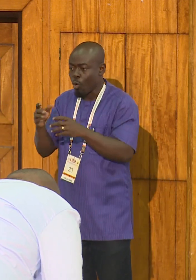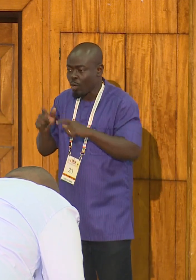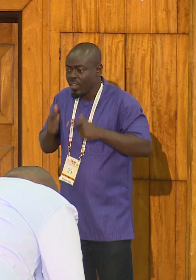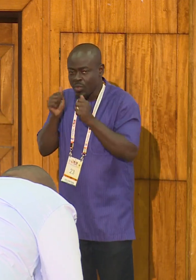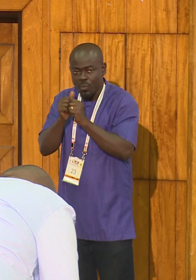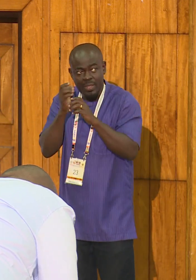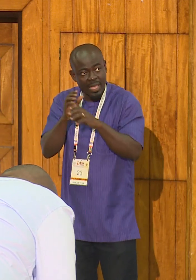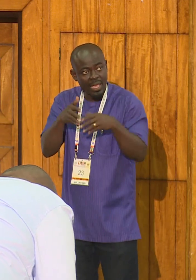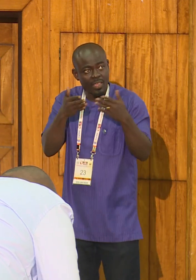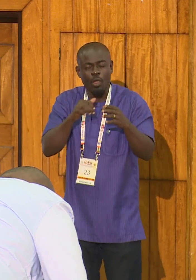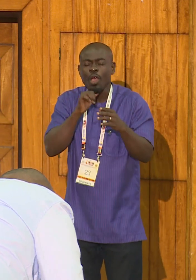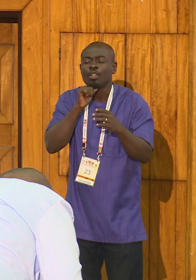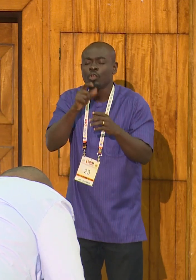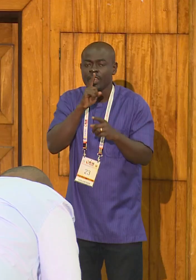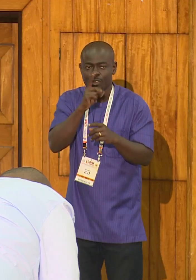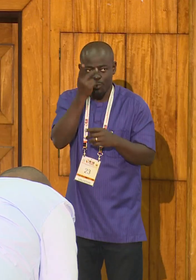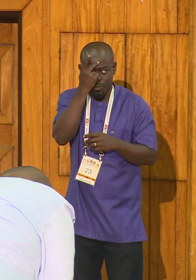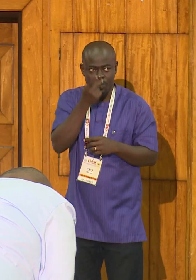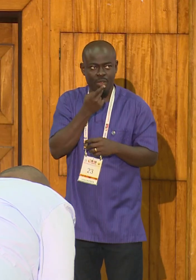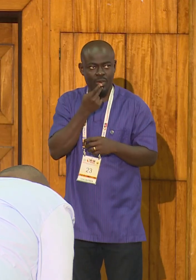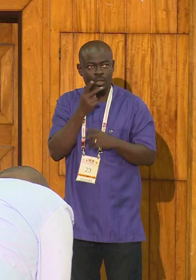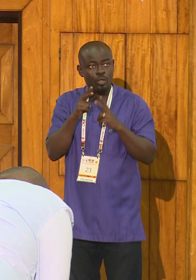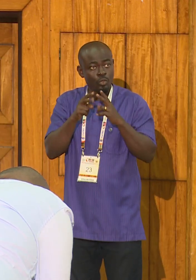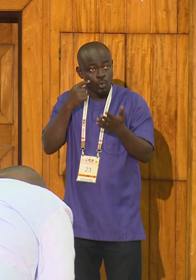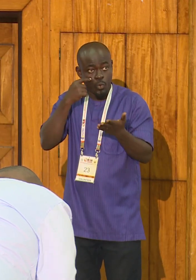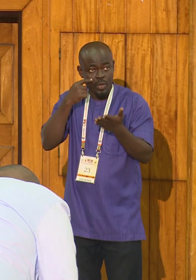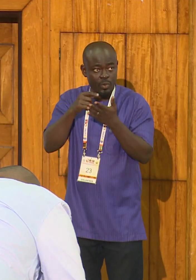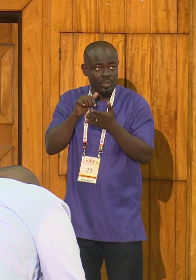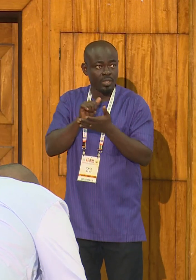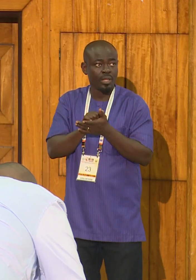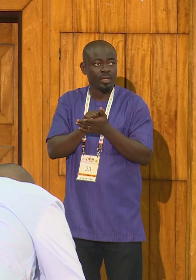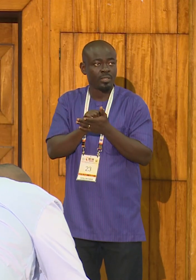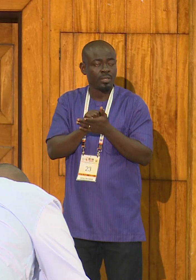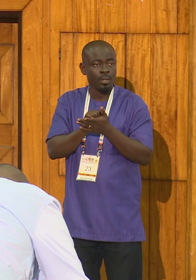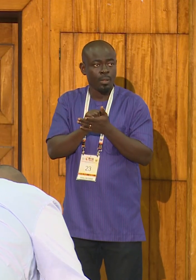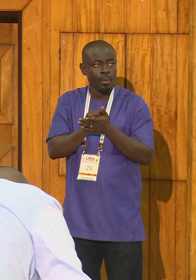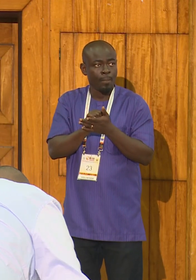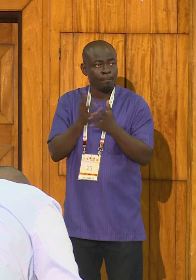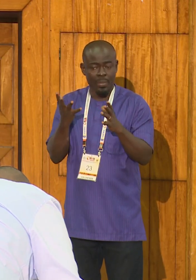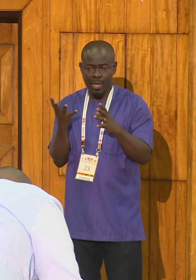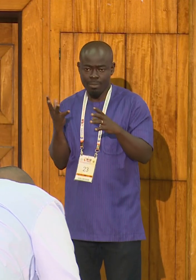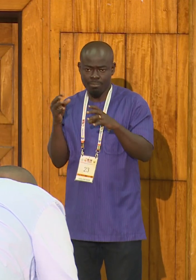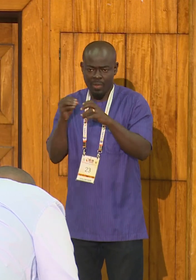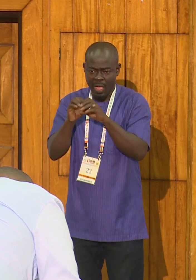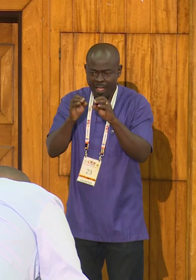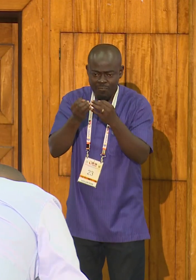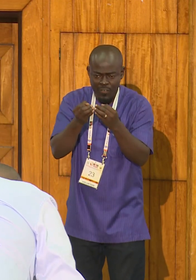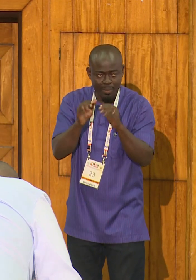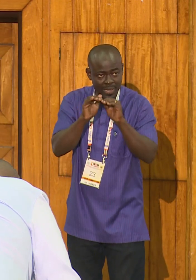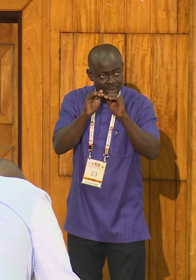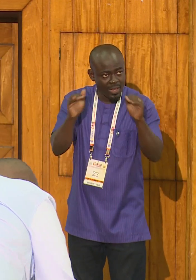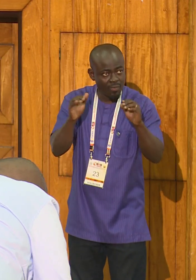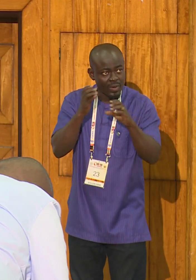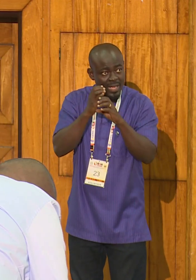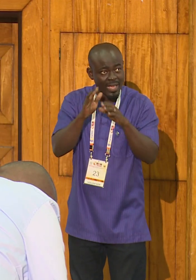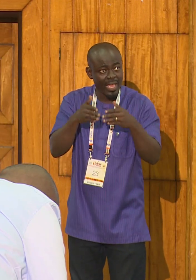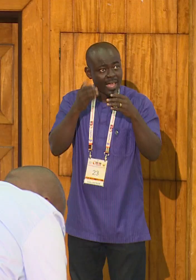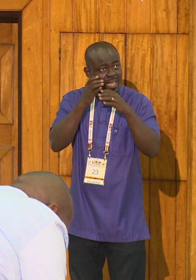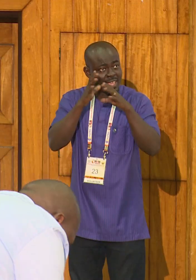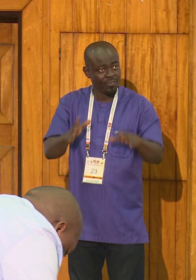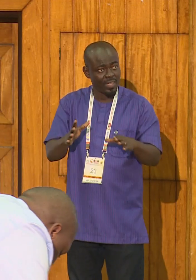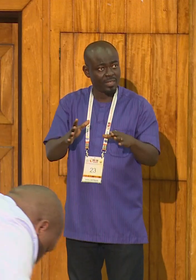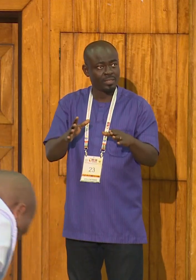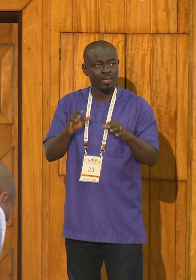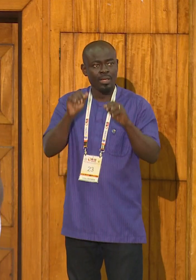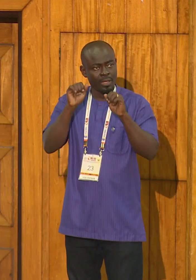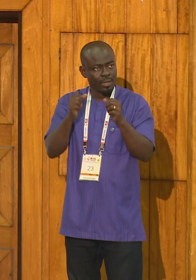who were not their parents. And hence we noticed that by including the family level, the caregivers of those parents within